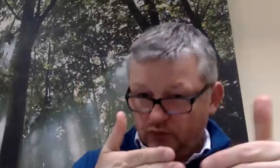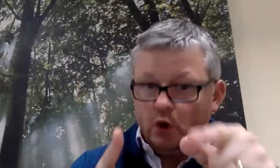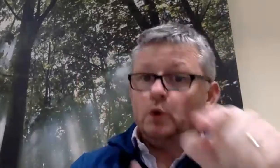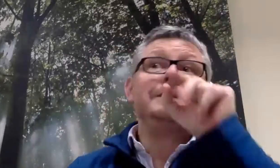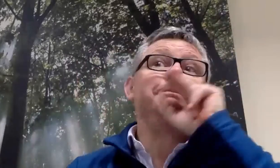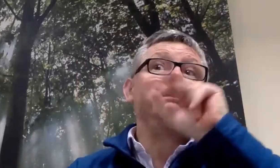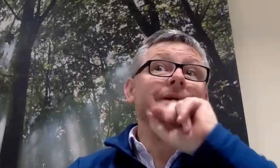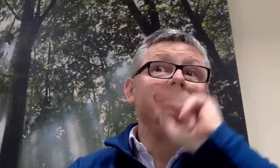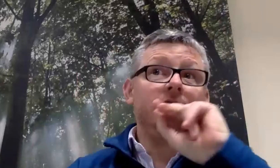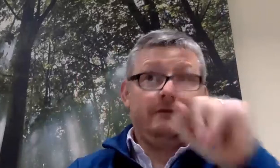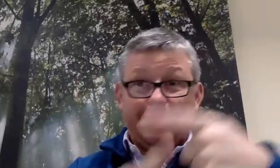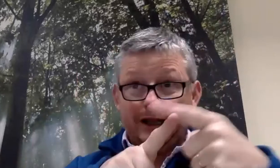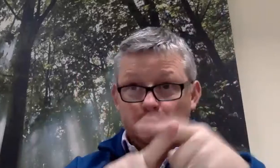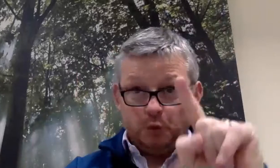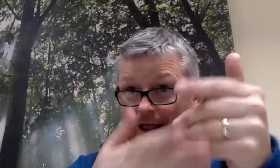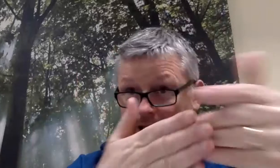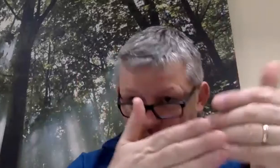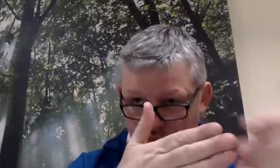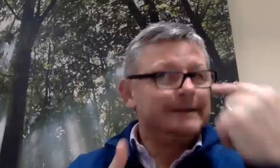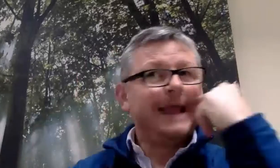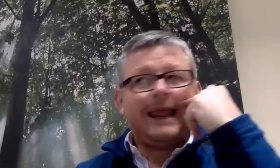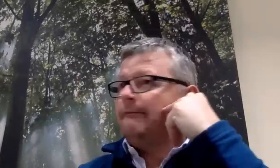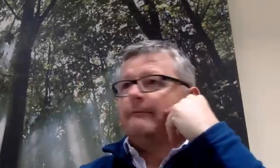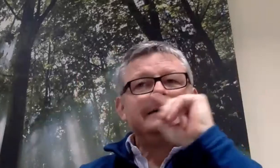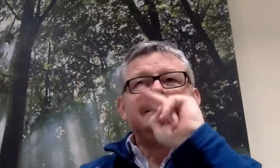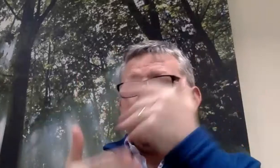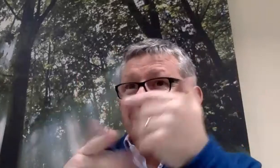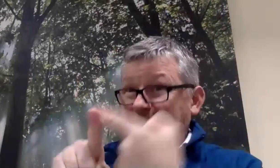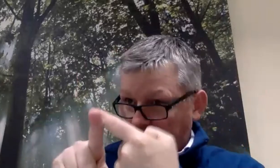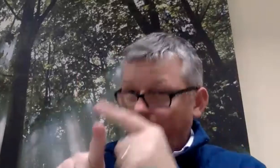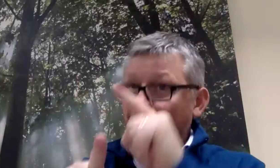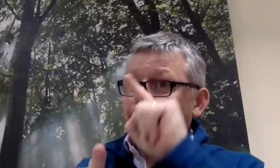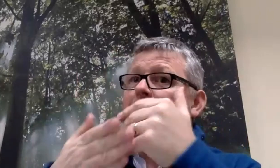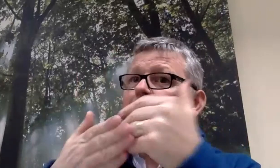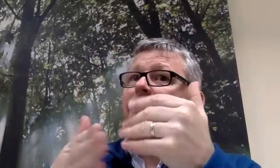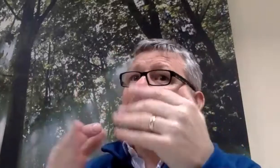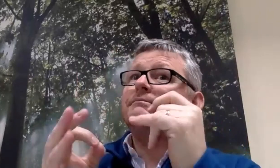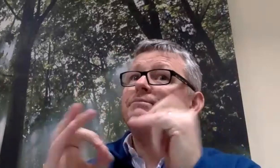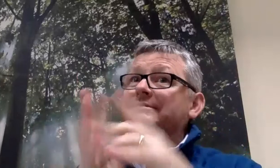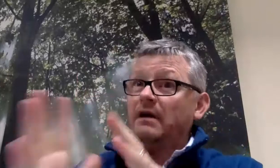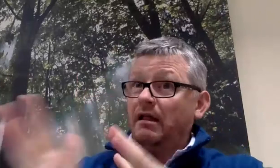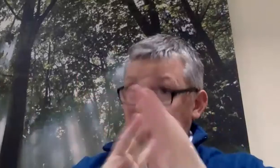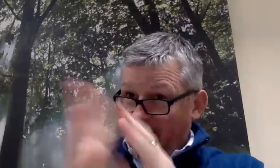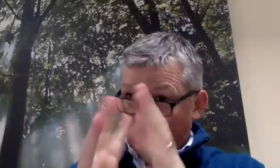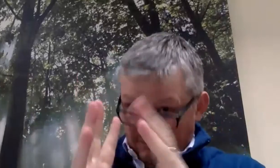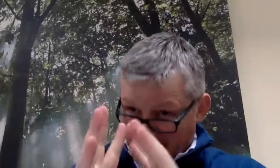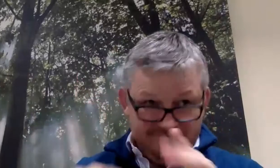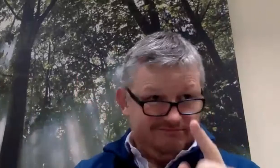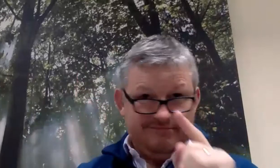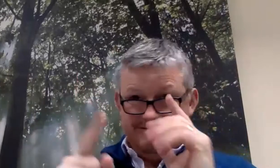in terms of spoken languages. Okay, I mean, if we think about, for many BSL users or sign language users, English is very much a